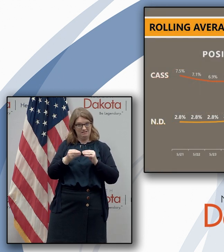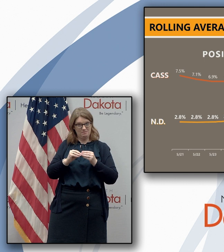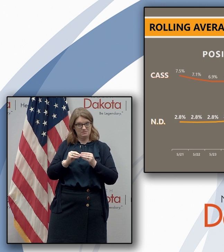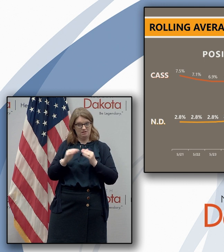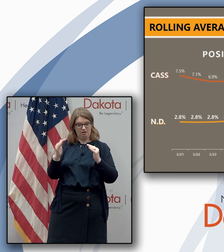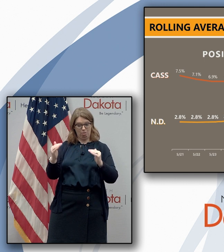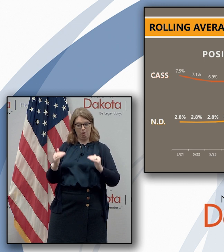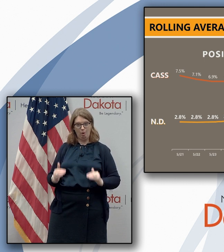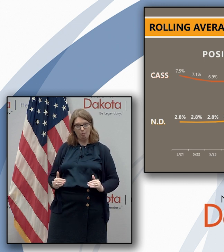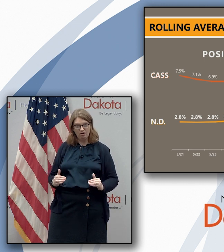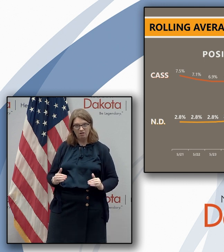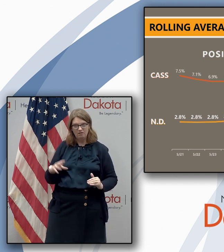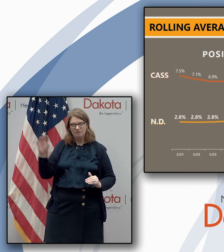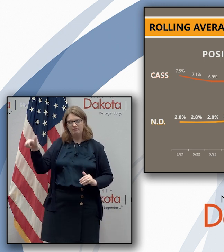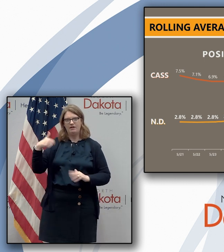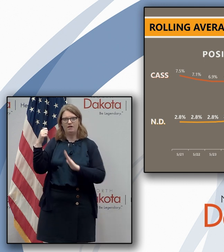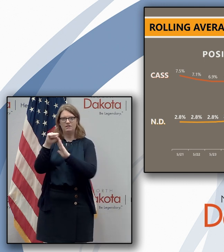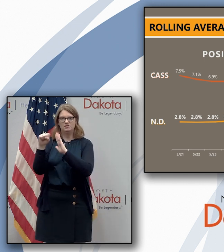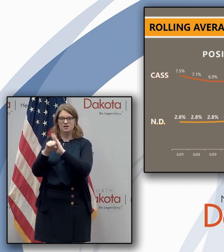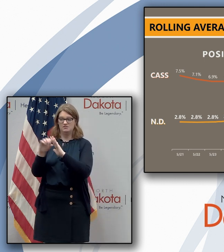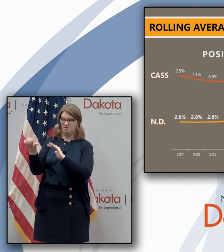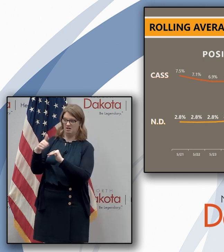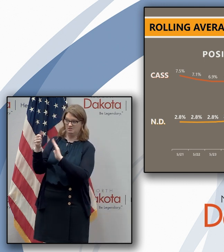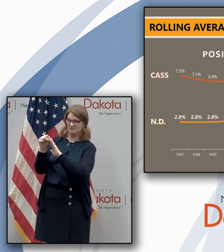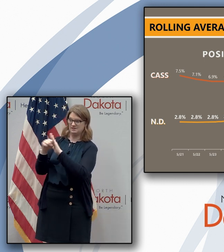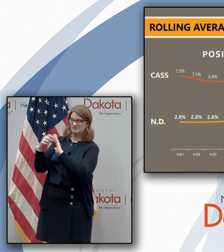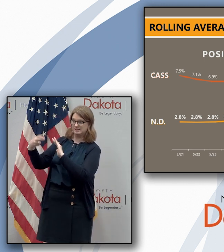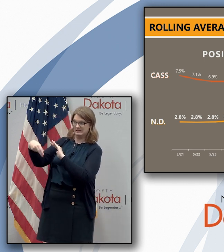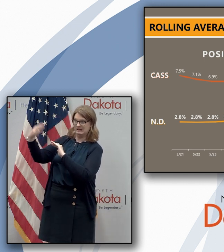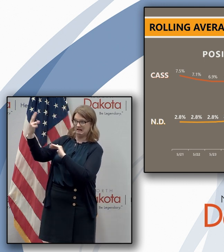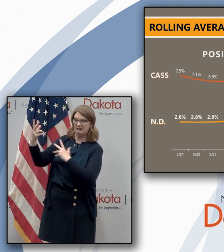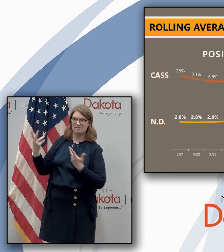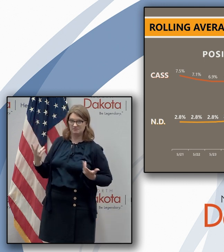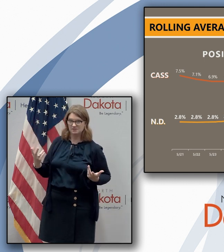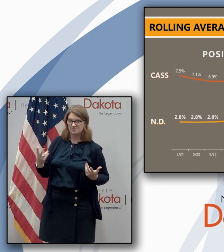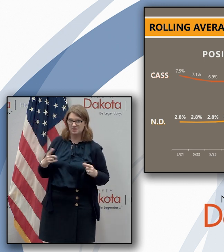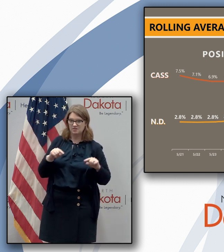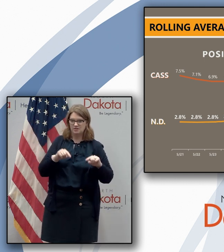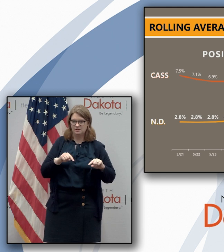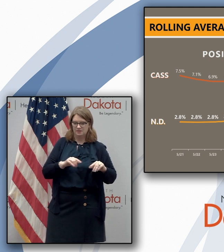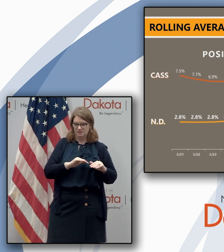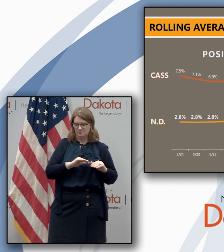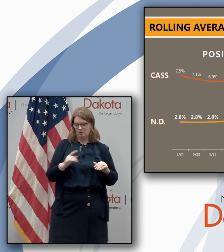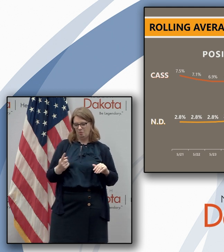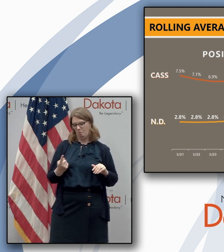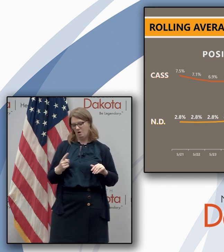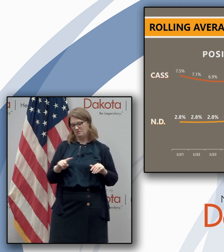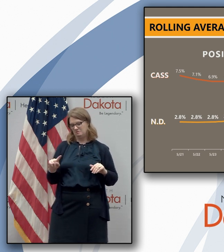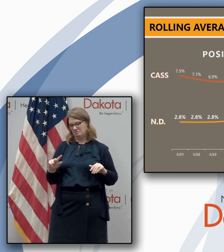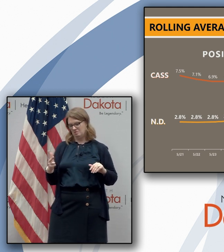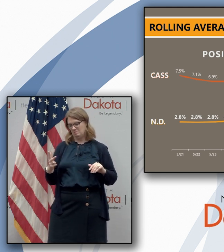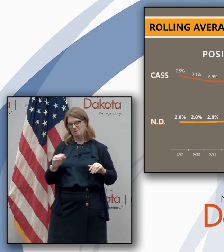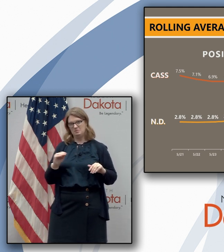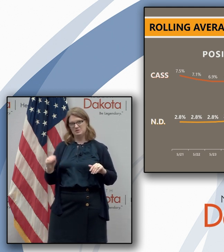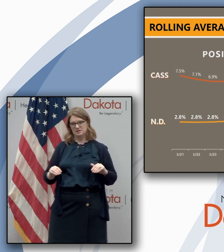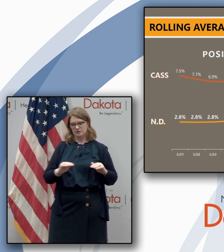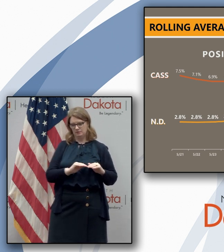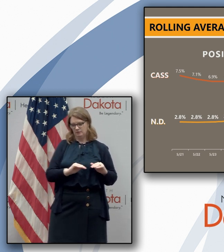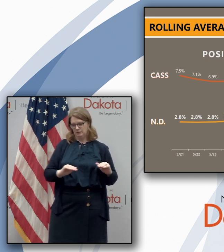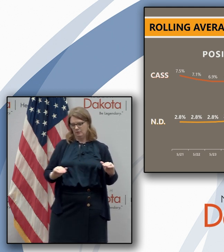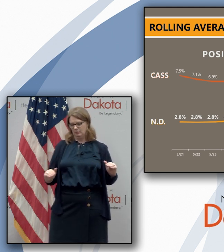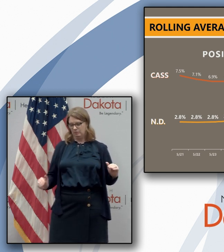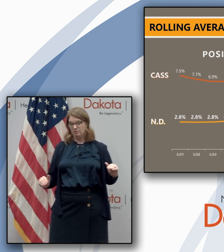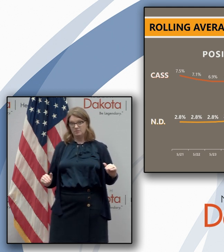and than every place else. Again, when we're talking about rates coming down into this 1 to 3%, understand during the height of